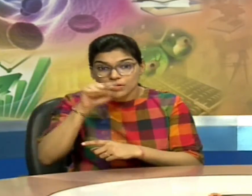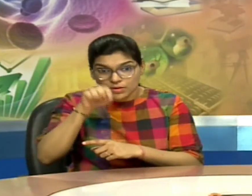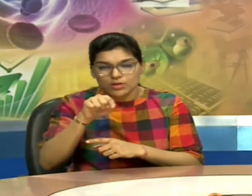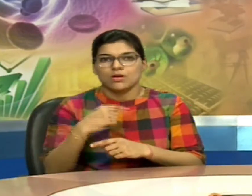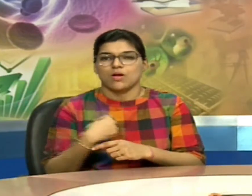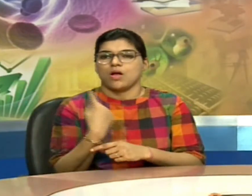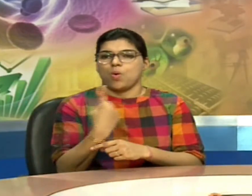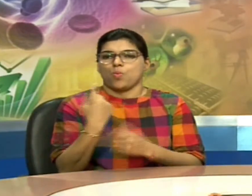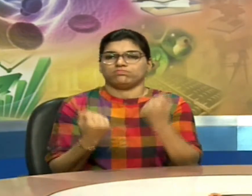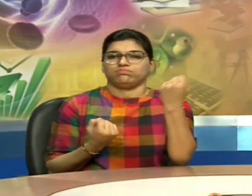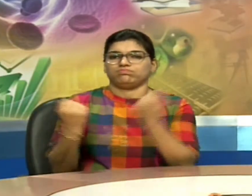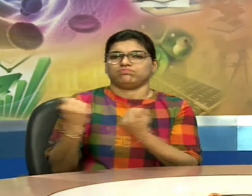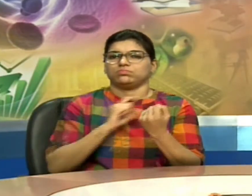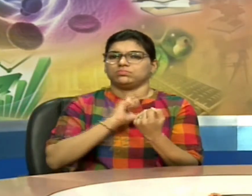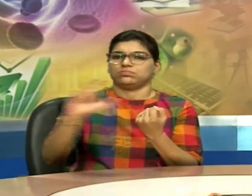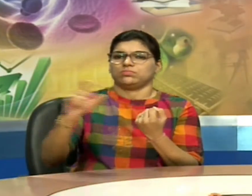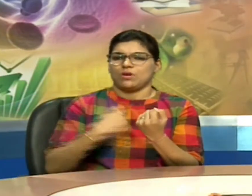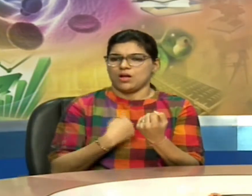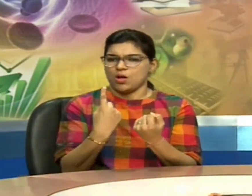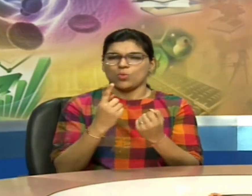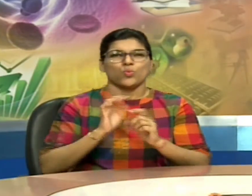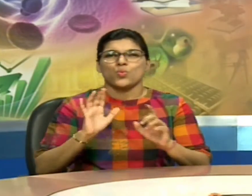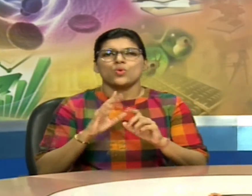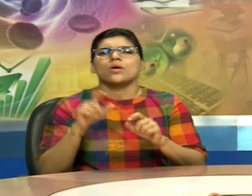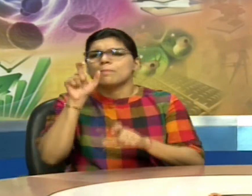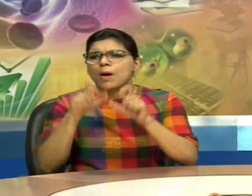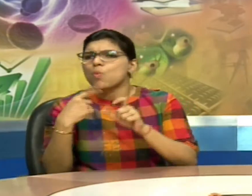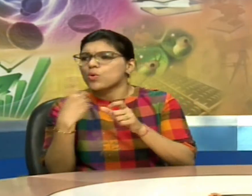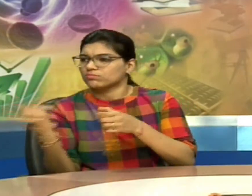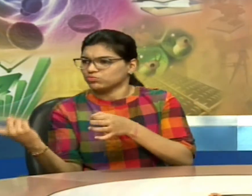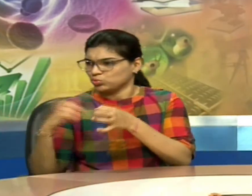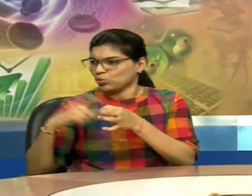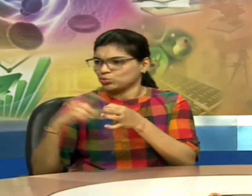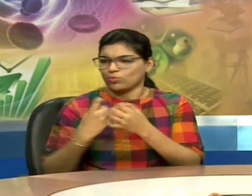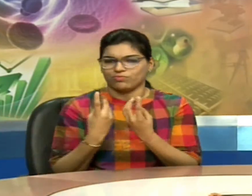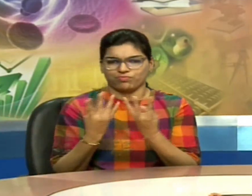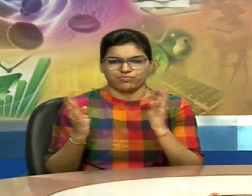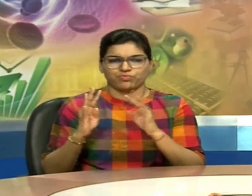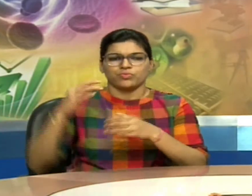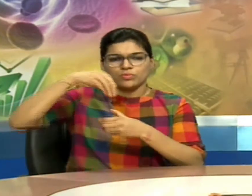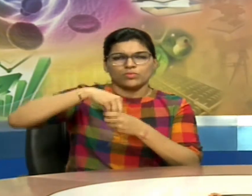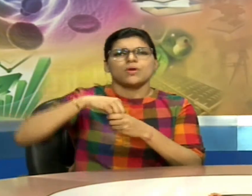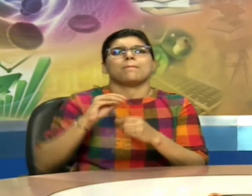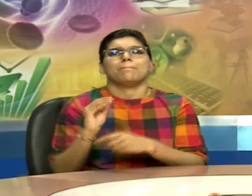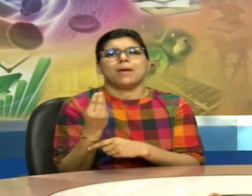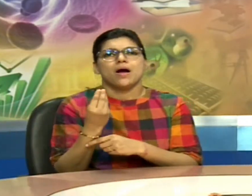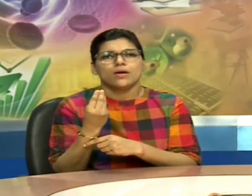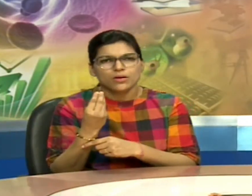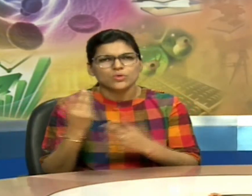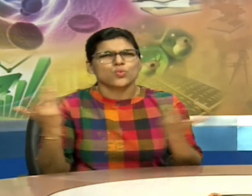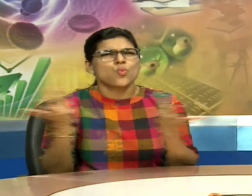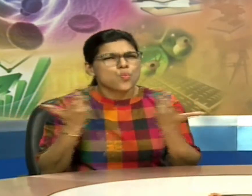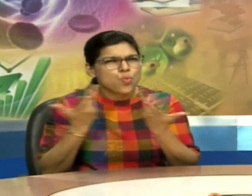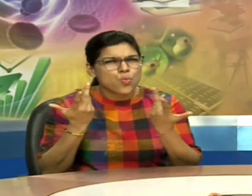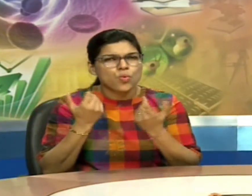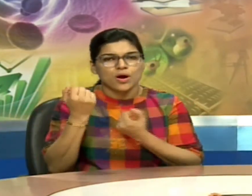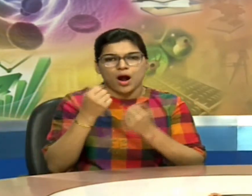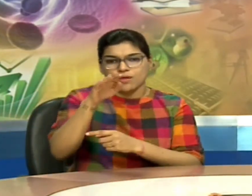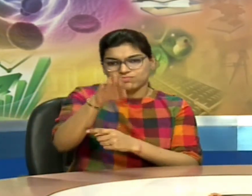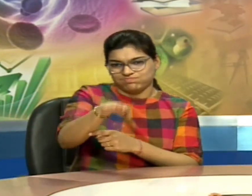outing, we need to go out from our home, then we should not go alone. We should use a carpool or